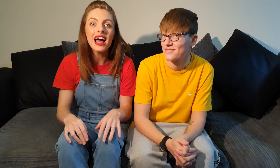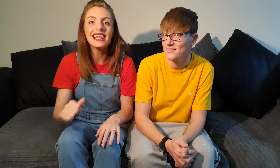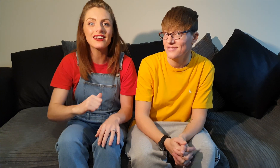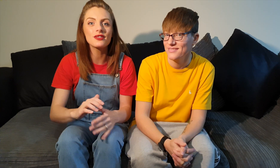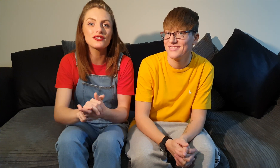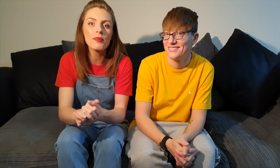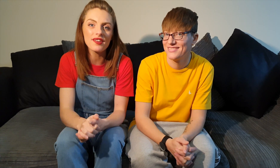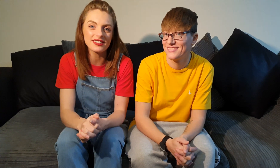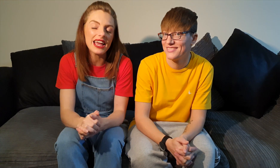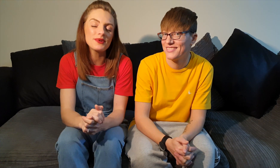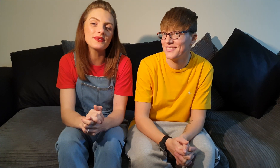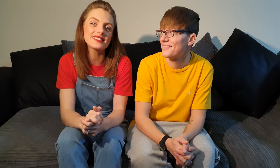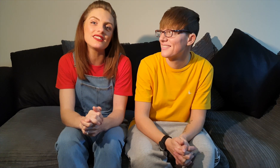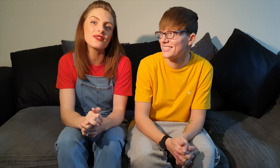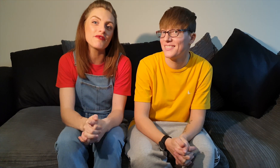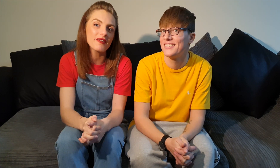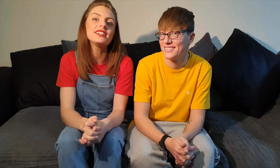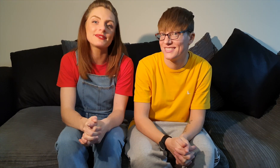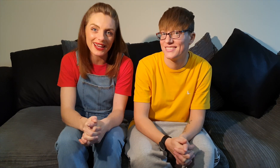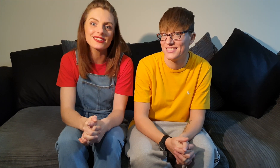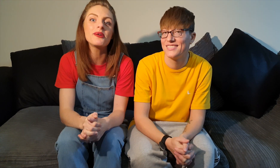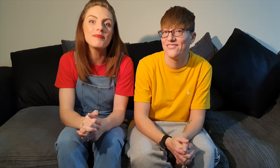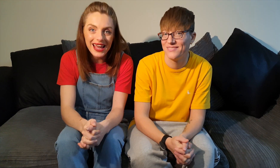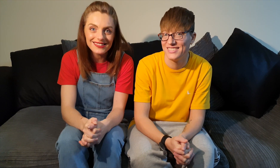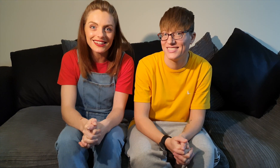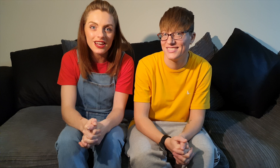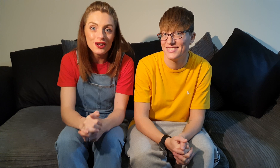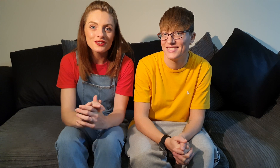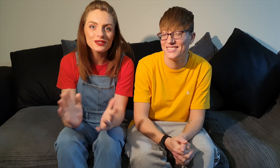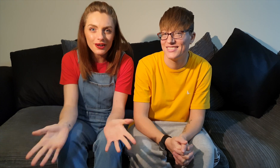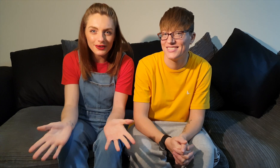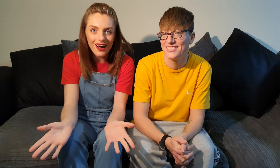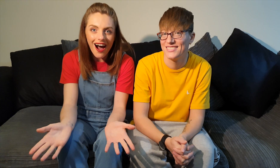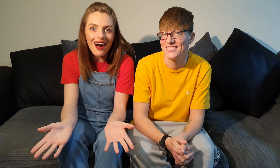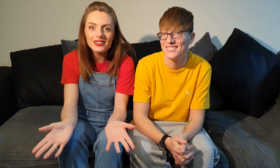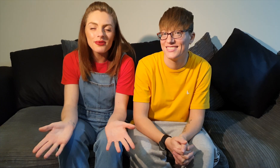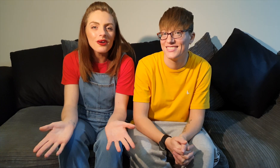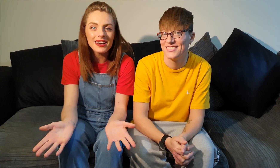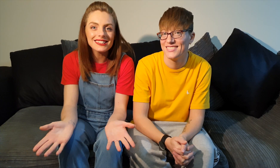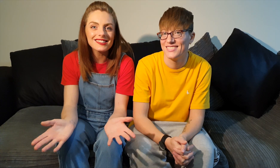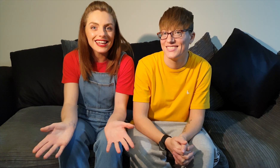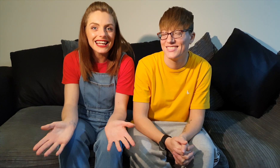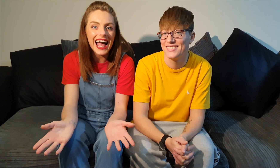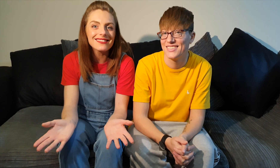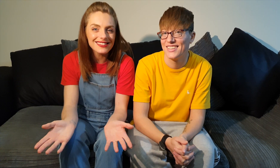let us know it's your birthday, and we will send you a very special message. So, are you all ready to sing and